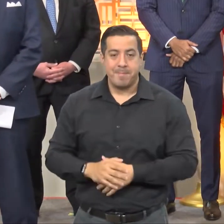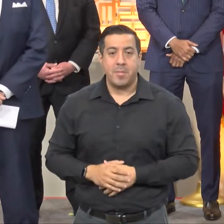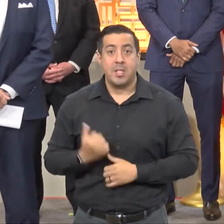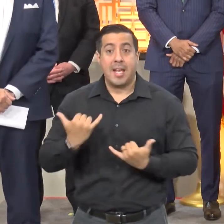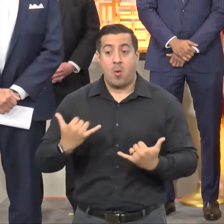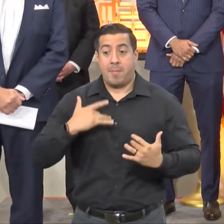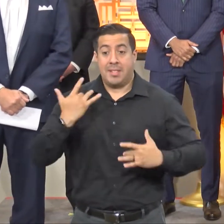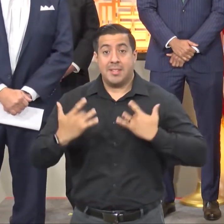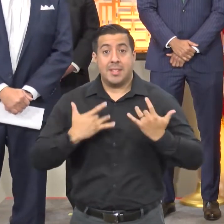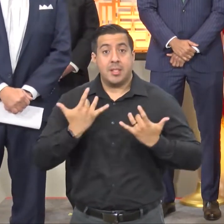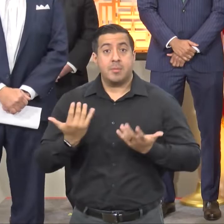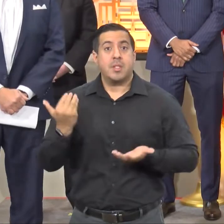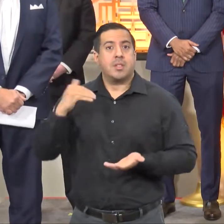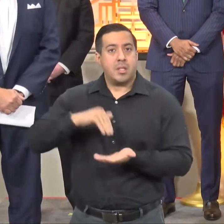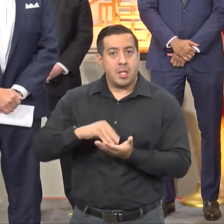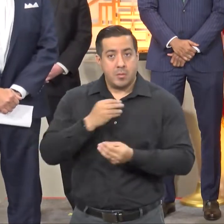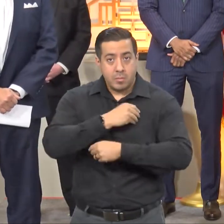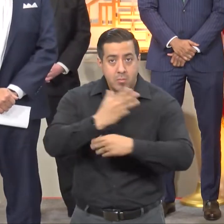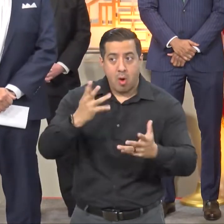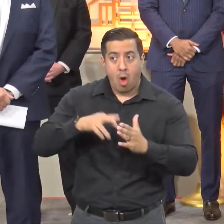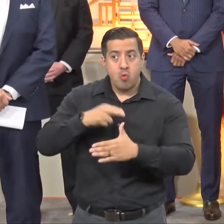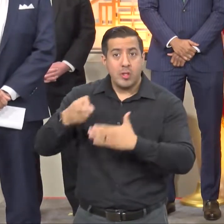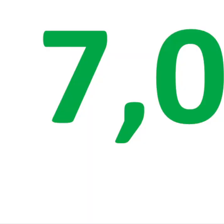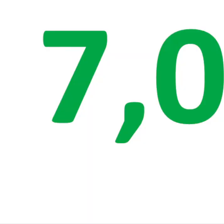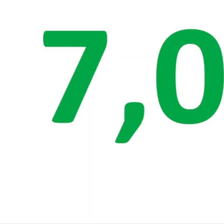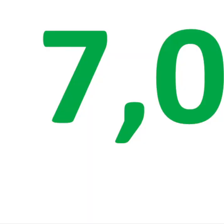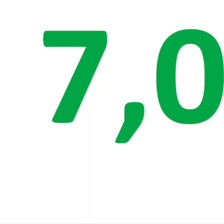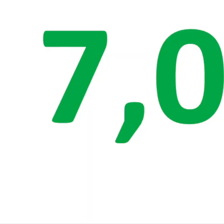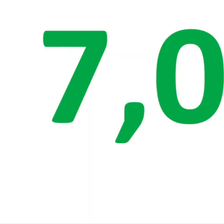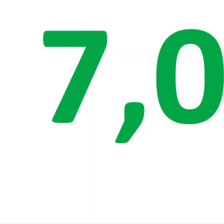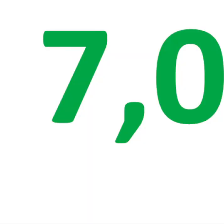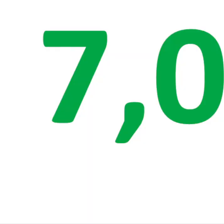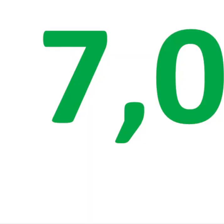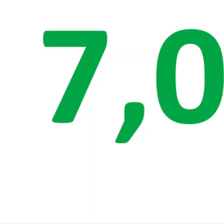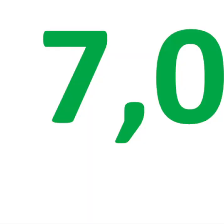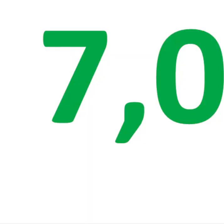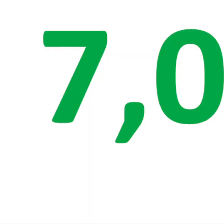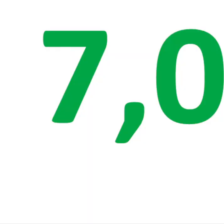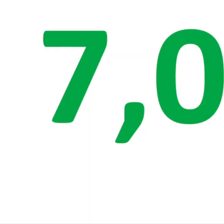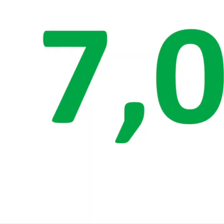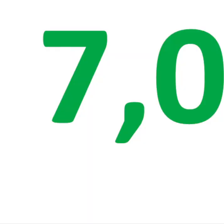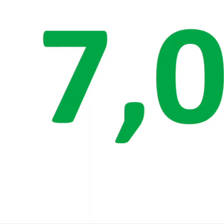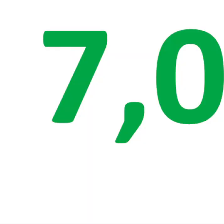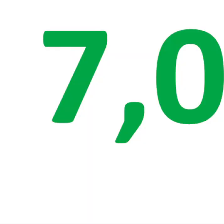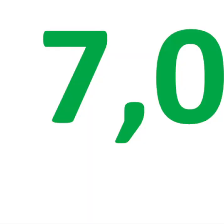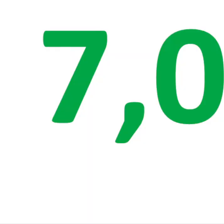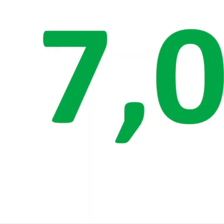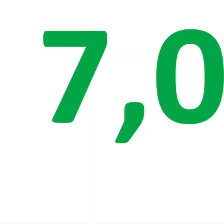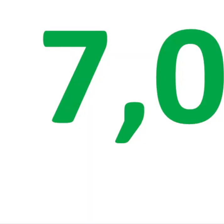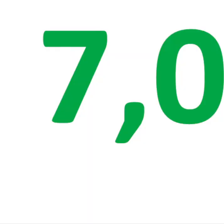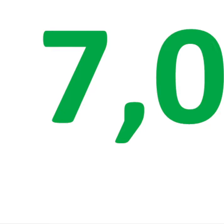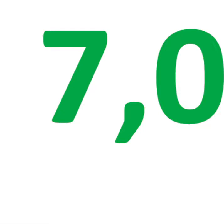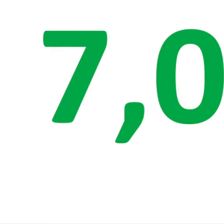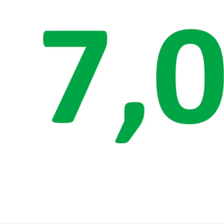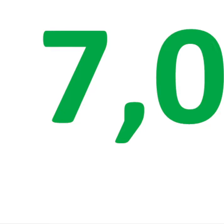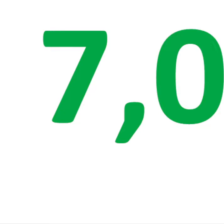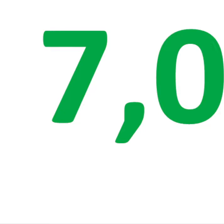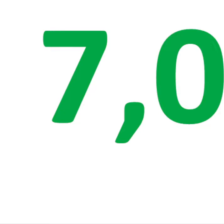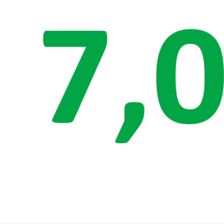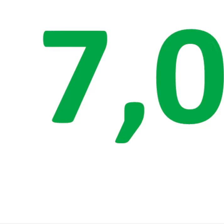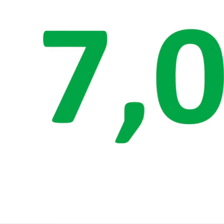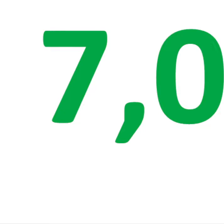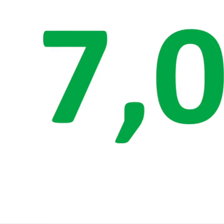again to release the results of this initiative. Through our collective work with the Coalition for the Homeless and